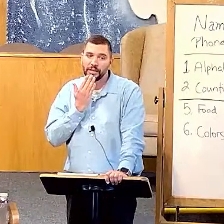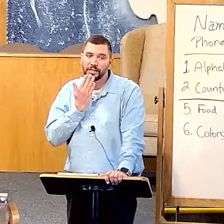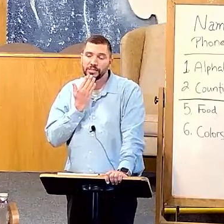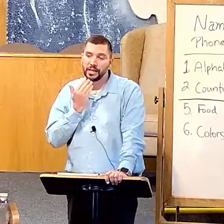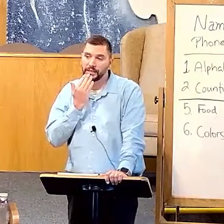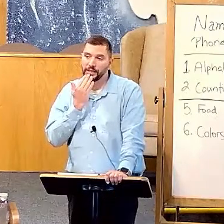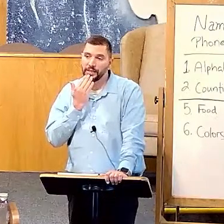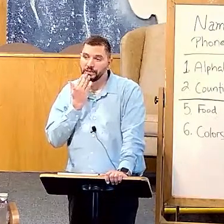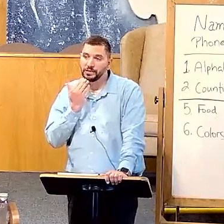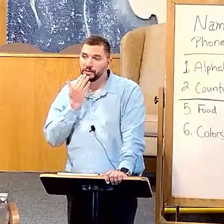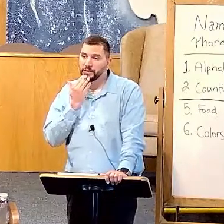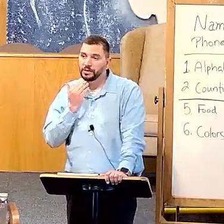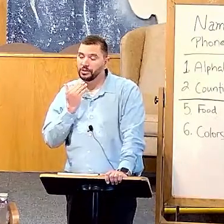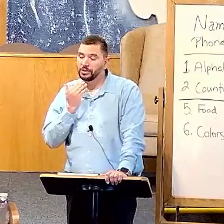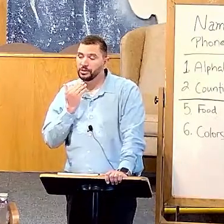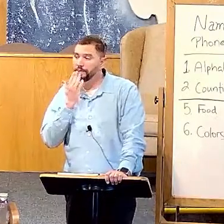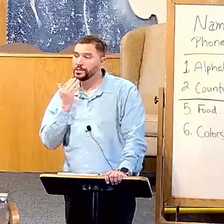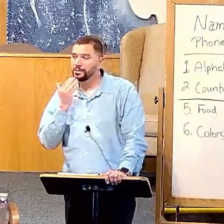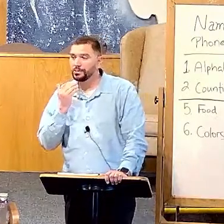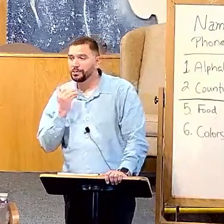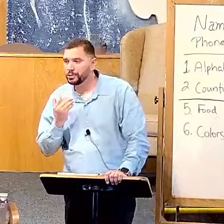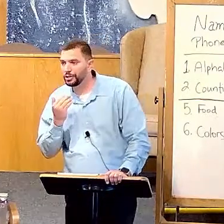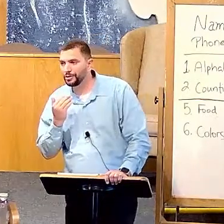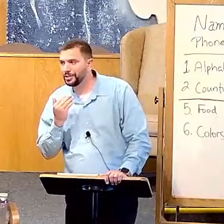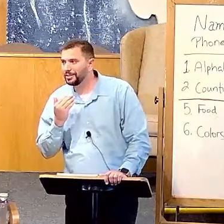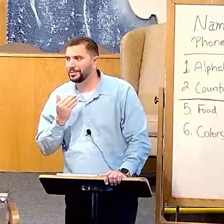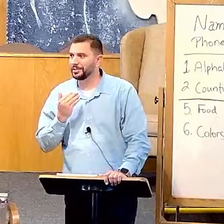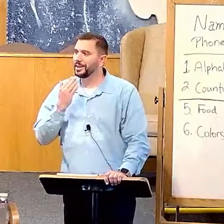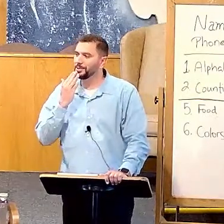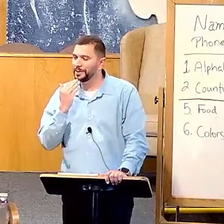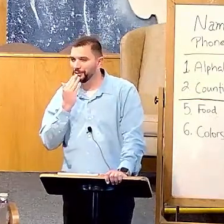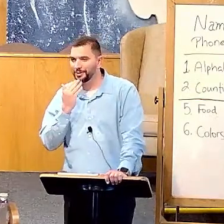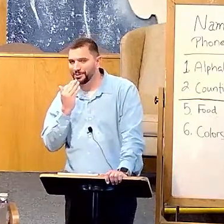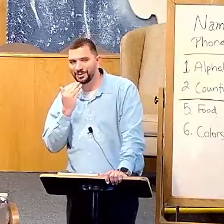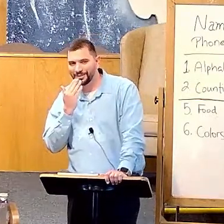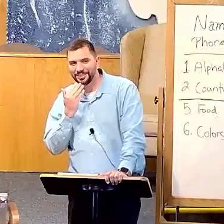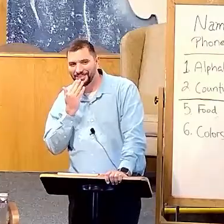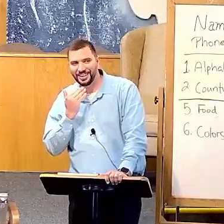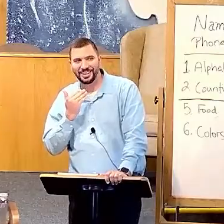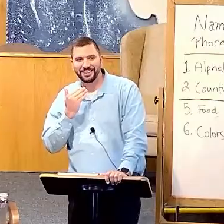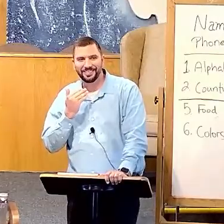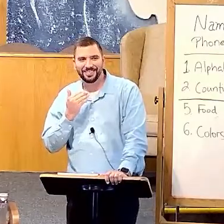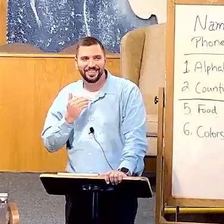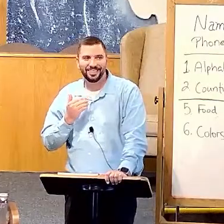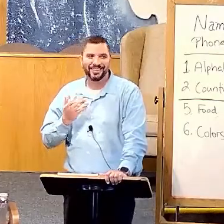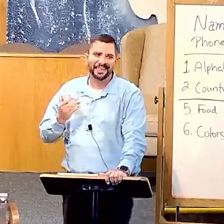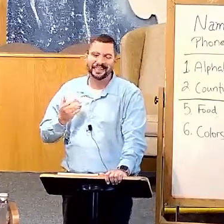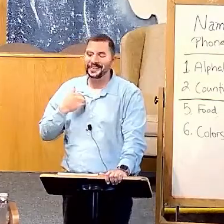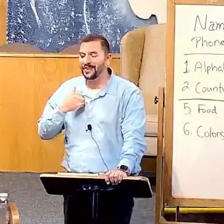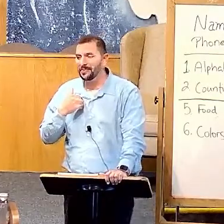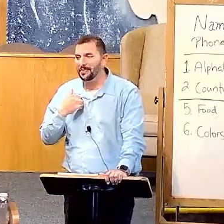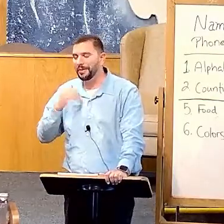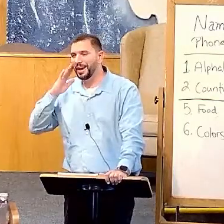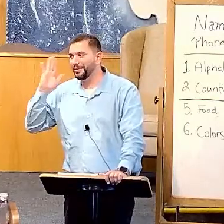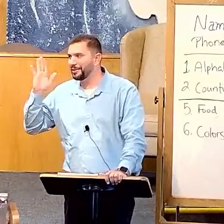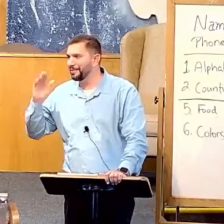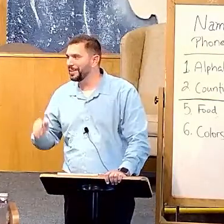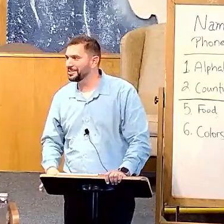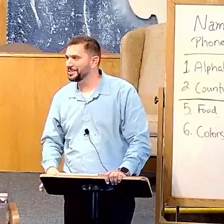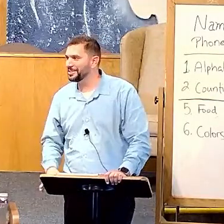like this, because sugary delights make you drool, right? Now that's how I remember it. I don't know if that's the